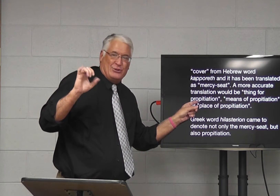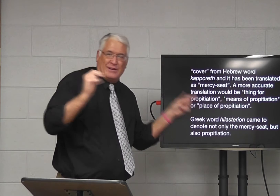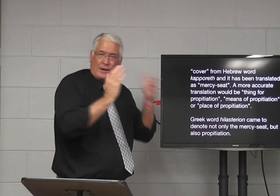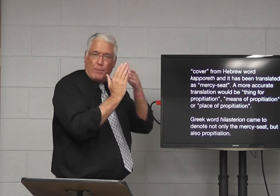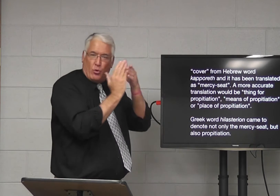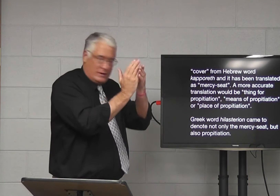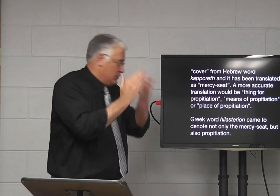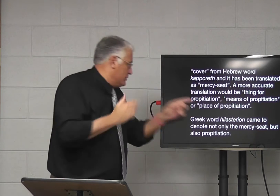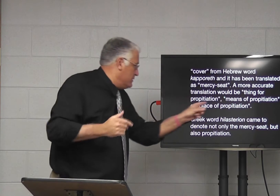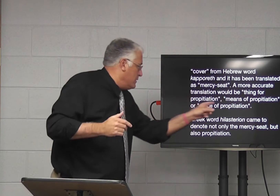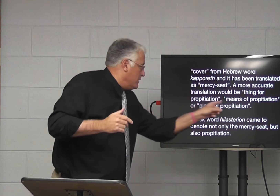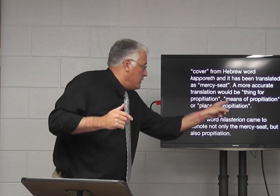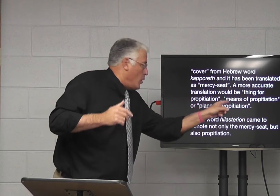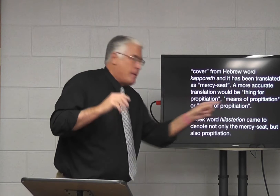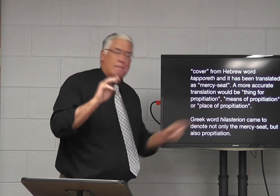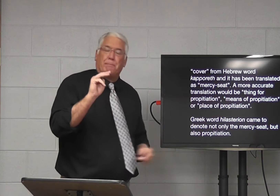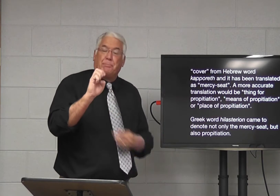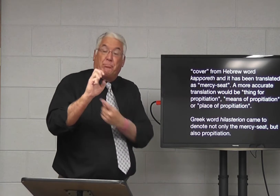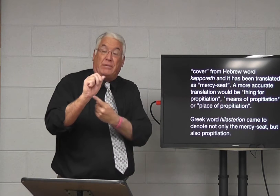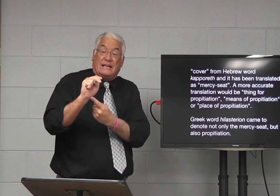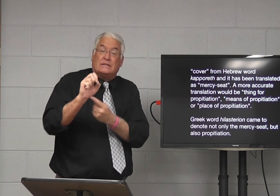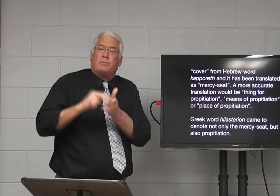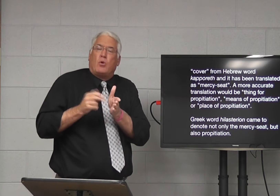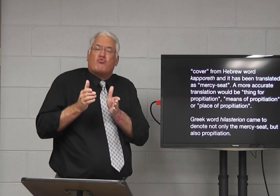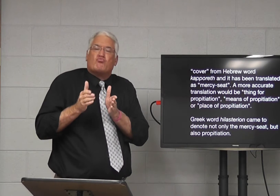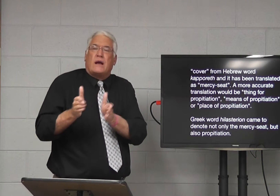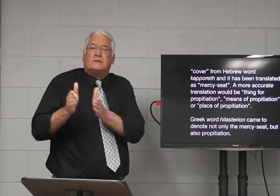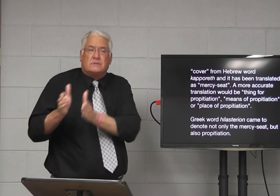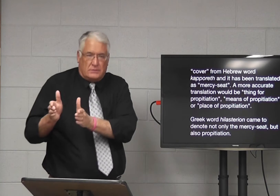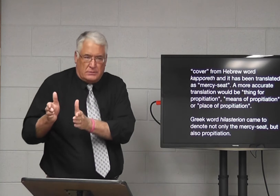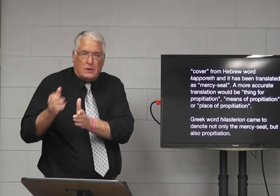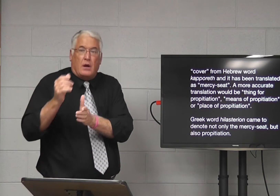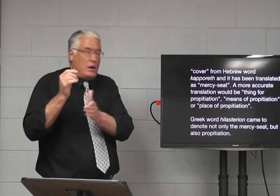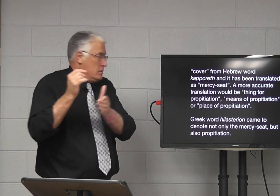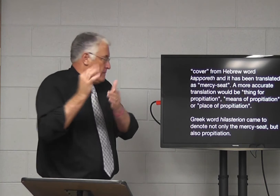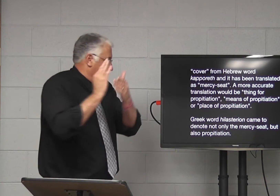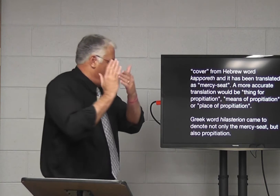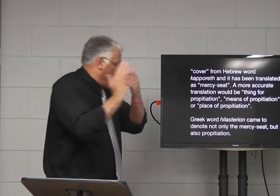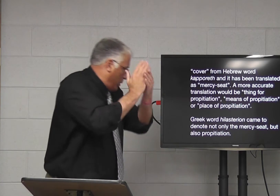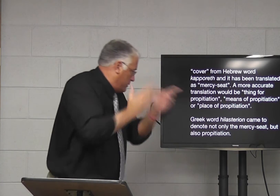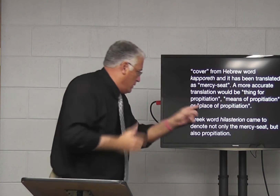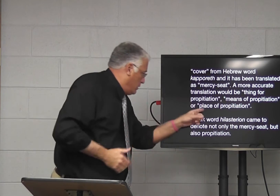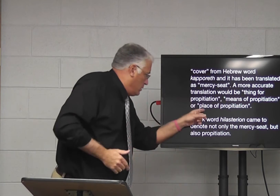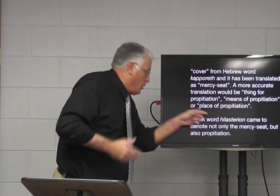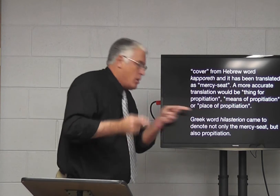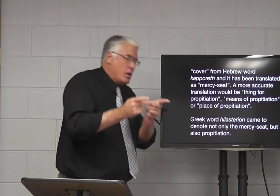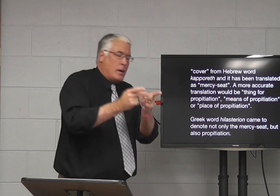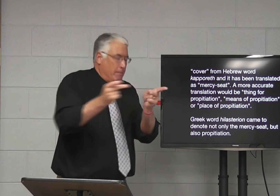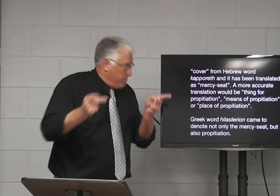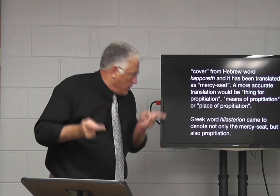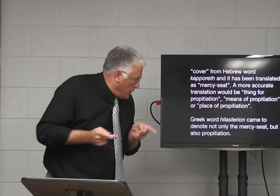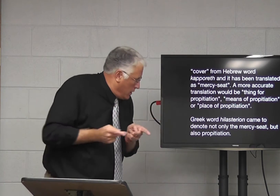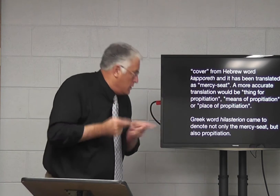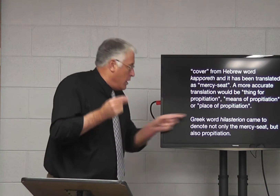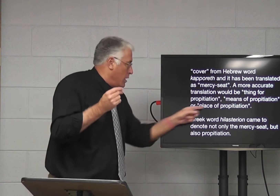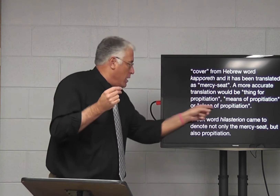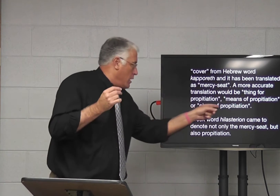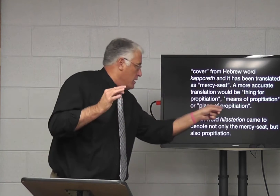be thing for propitiation. Means the of propitiation, or the place